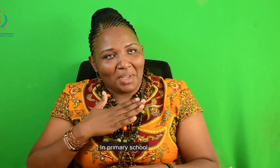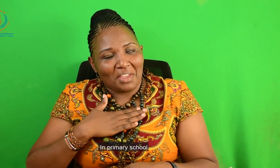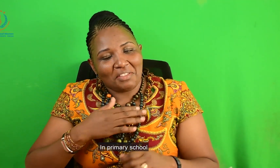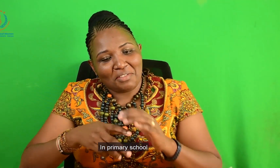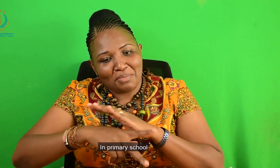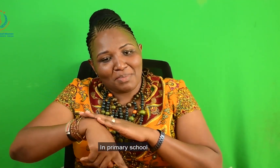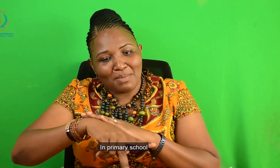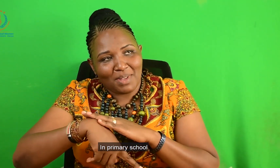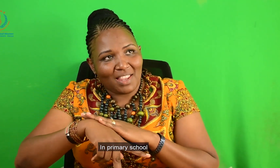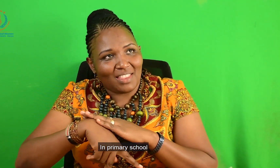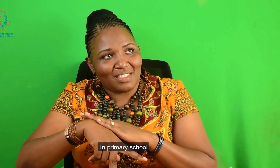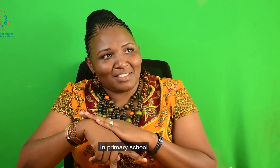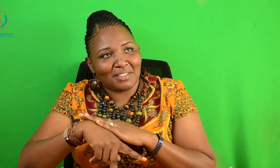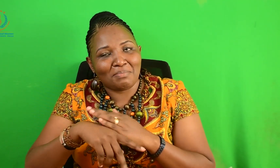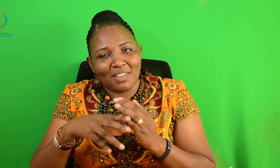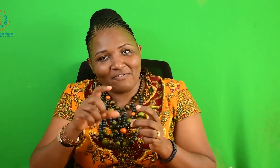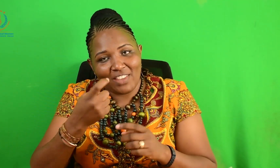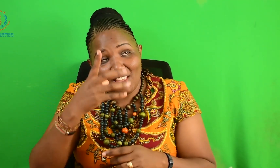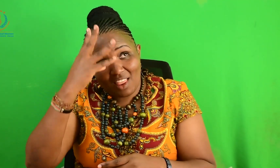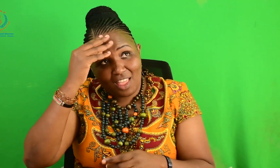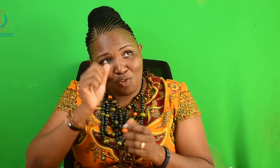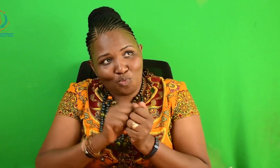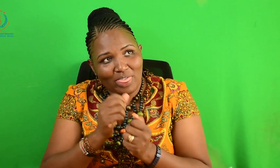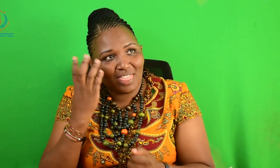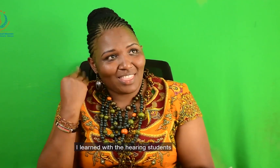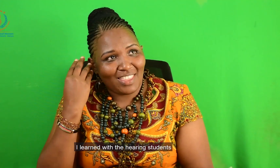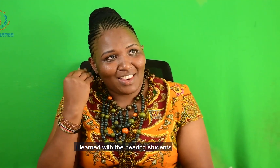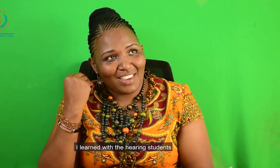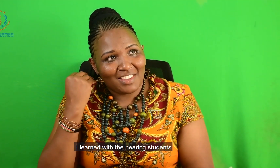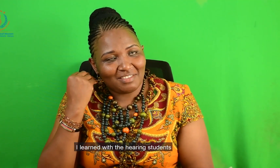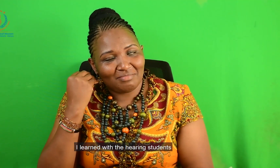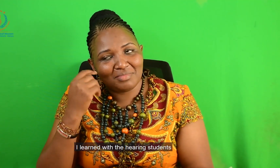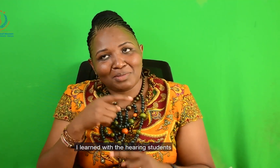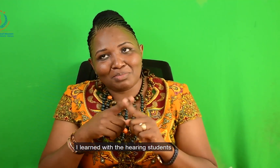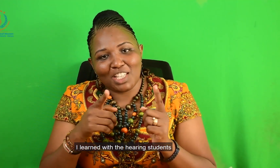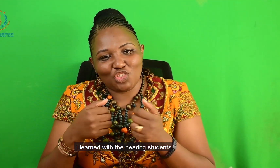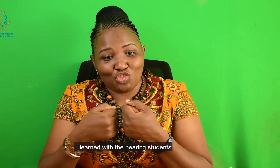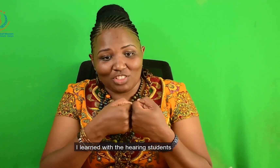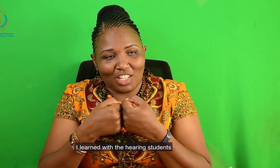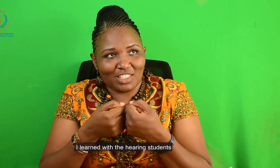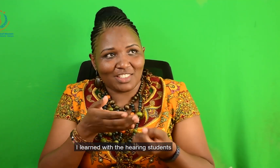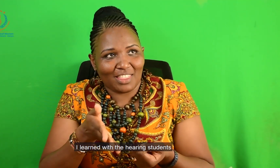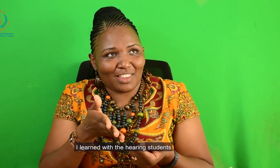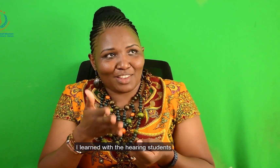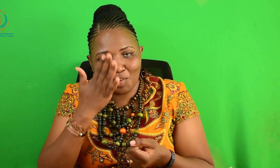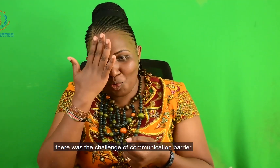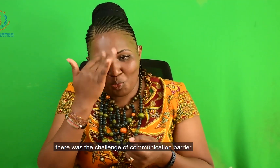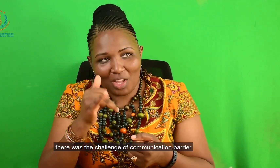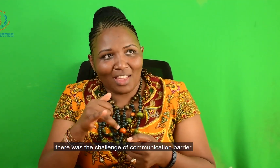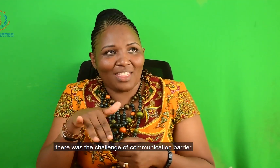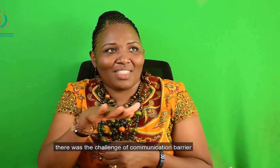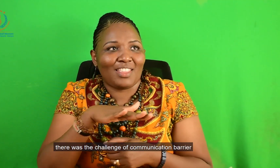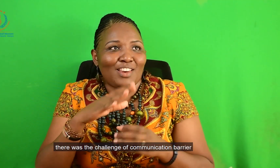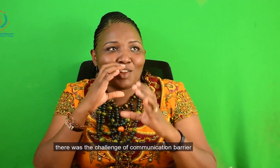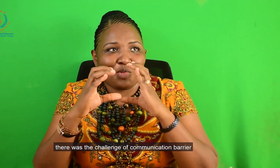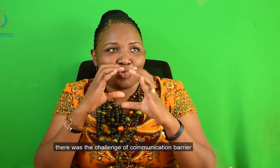In my primary school, I learned with the hearing students. There was a challenge there because